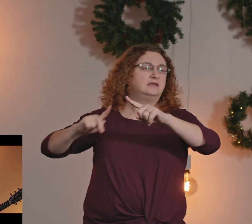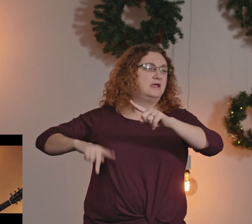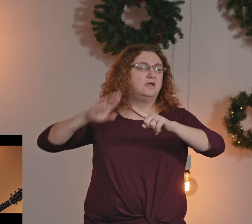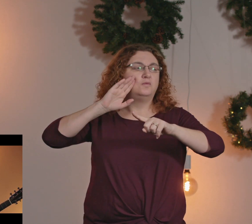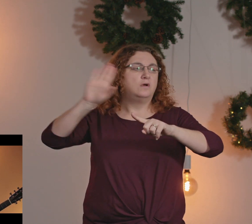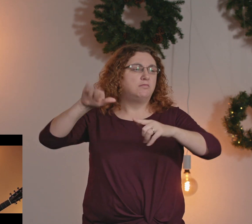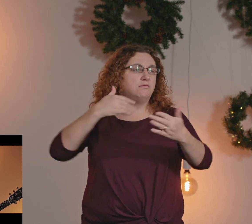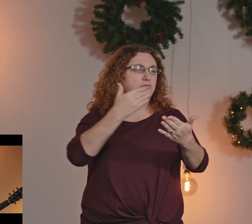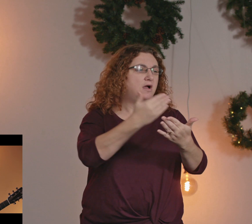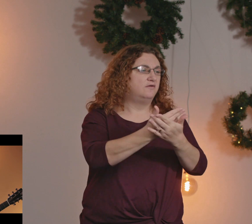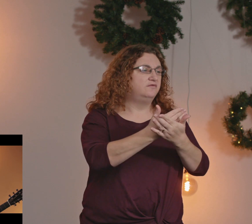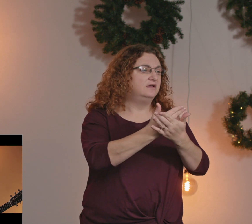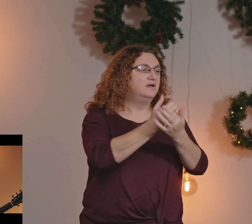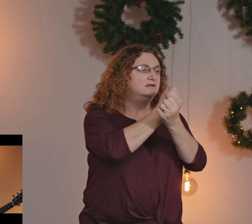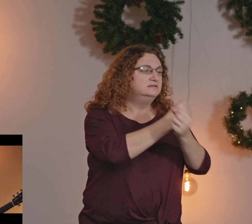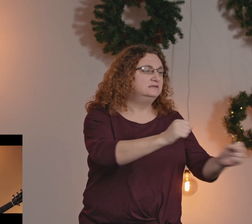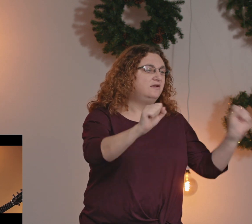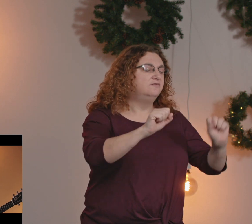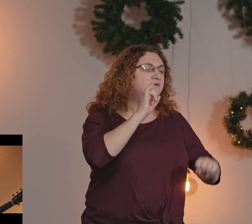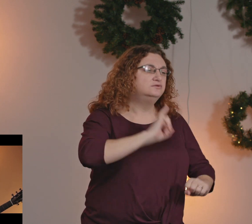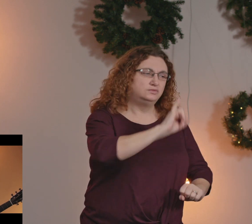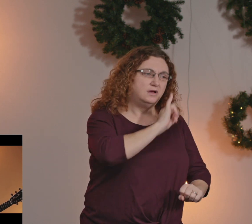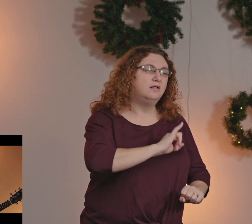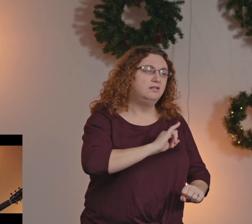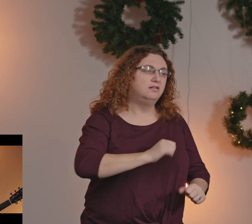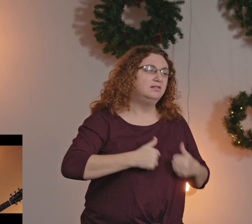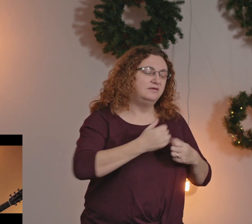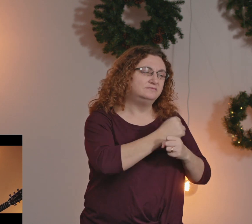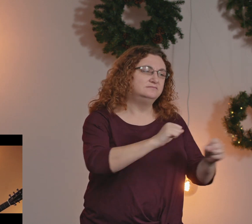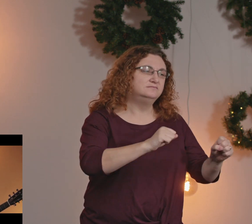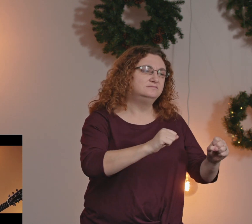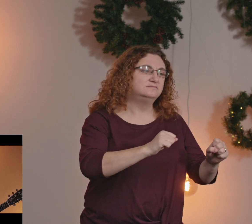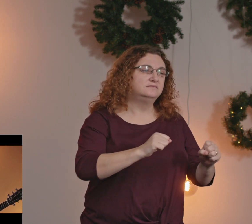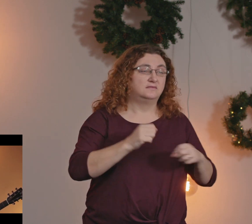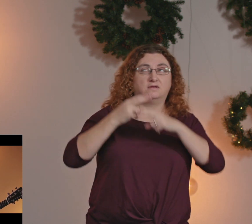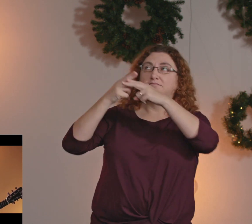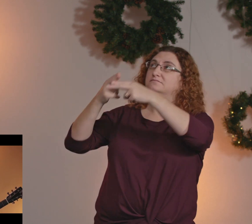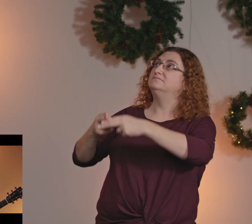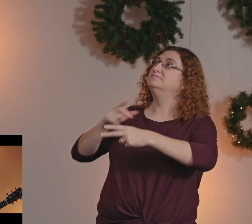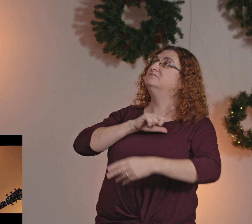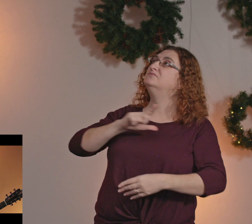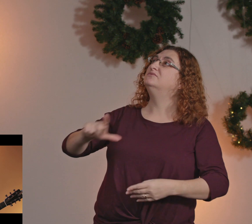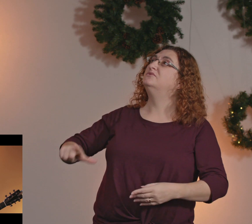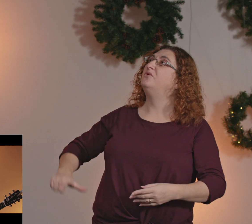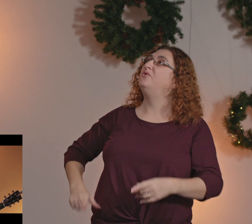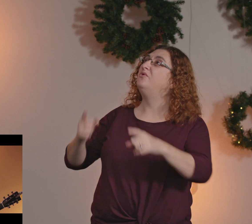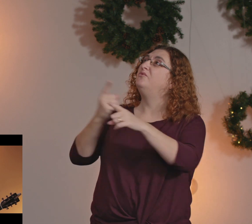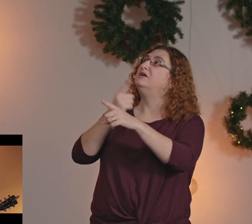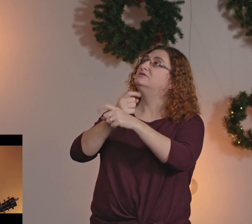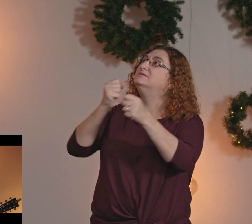will be saved and Israel will live in safety. This is the name by which he will be called, the Lord, our righteous Savior."